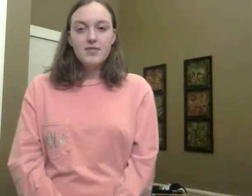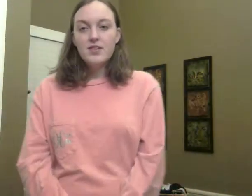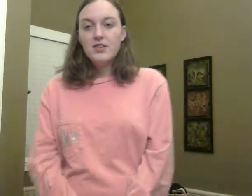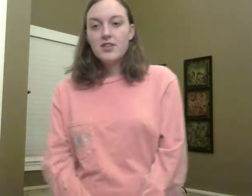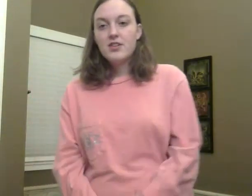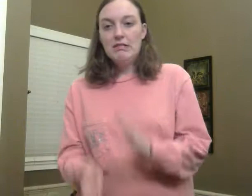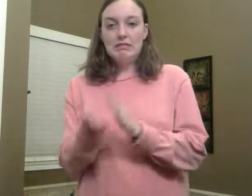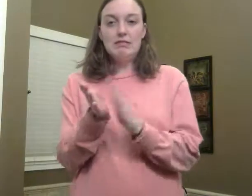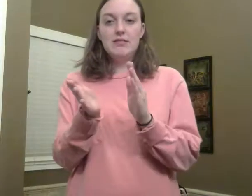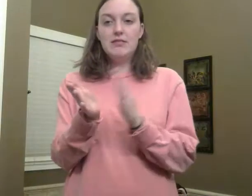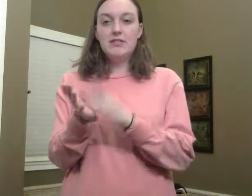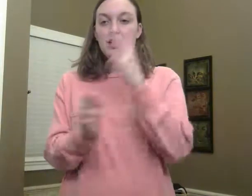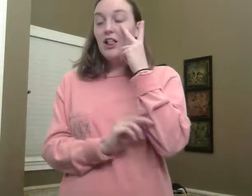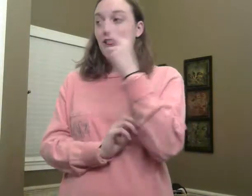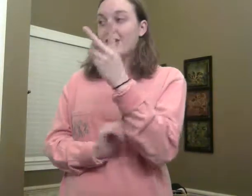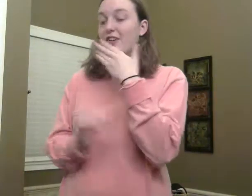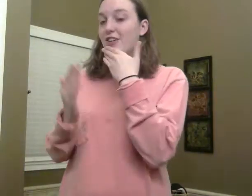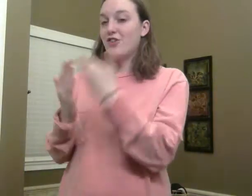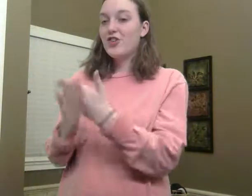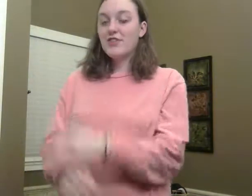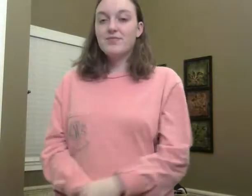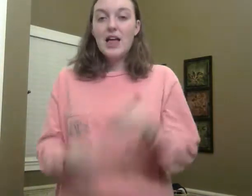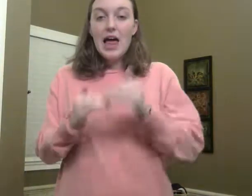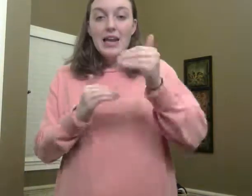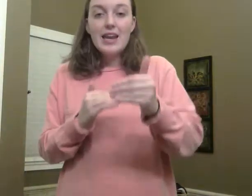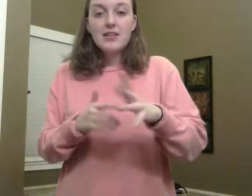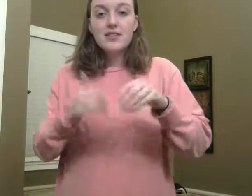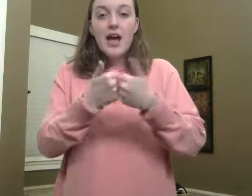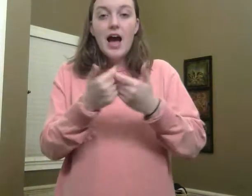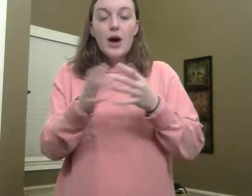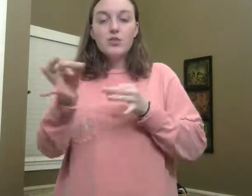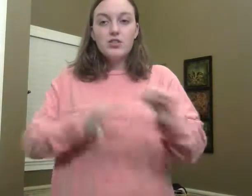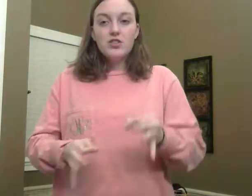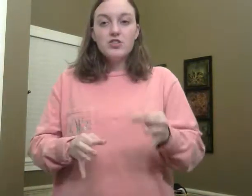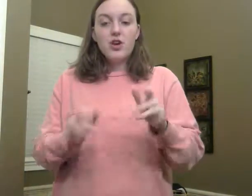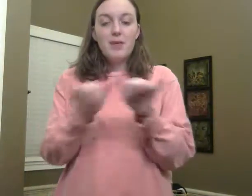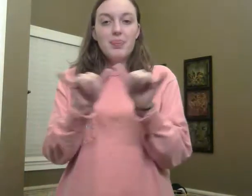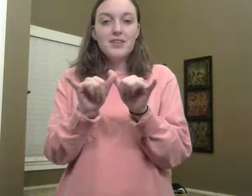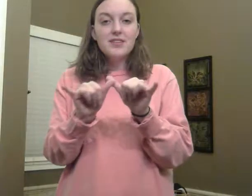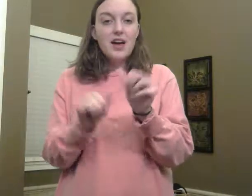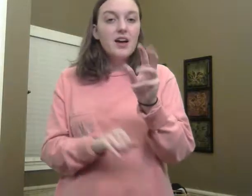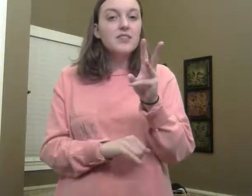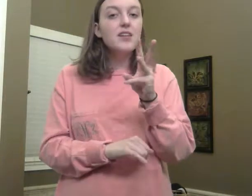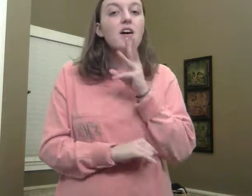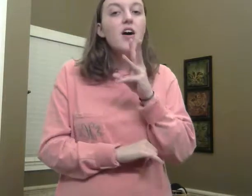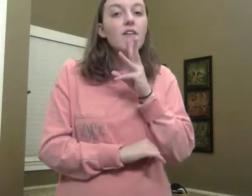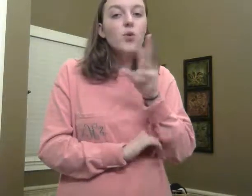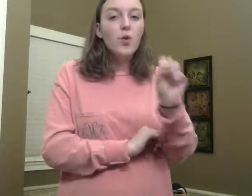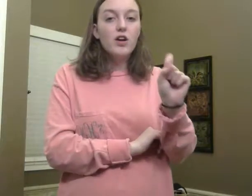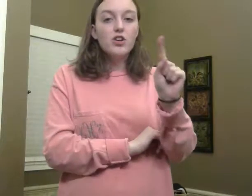Looking good. Next one. How would you describe the size of a water strider? How would you describe the size? I'm still on this